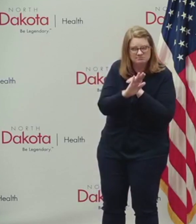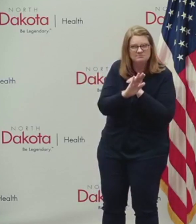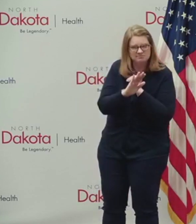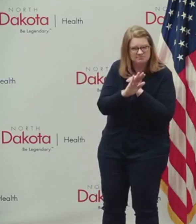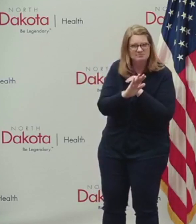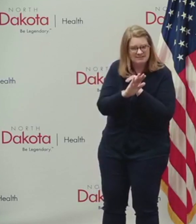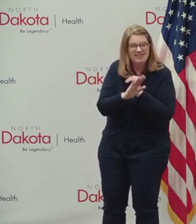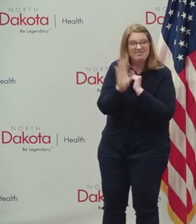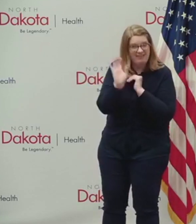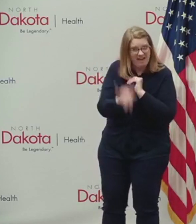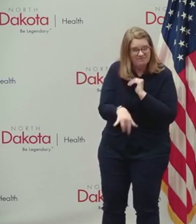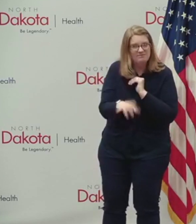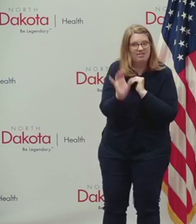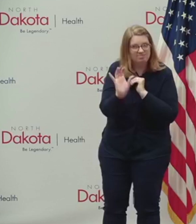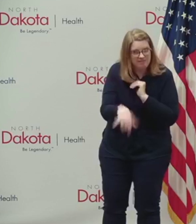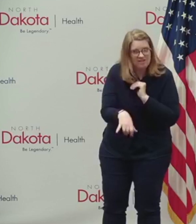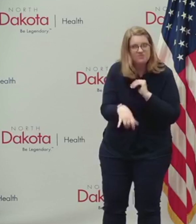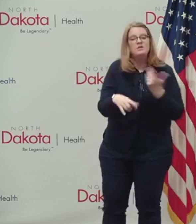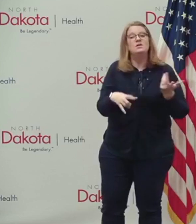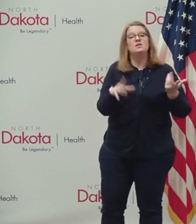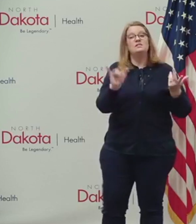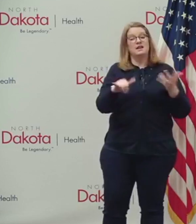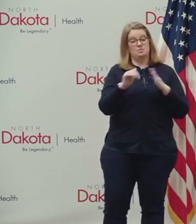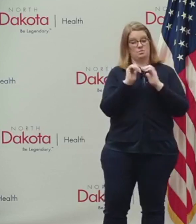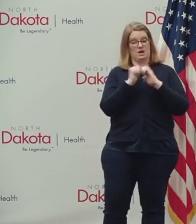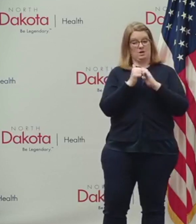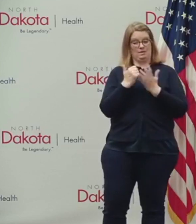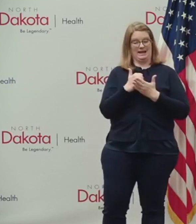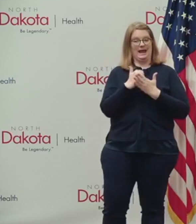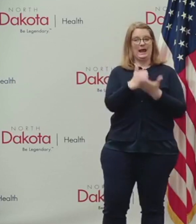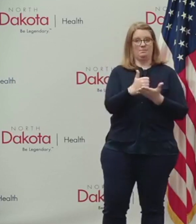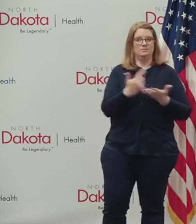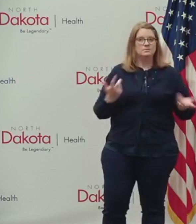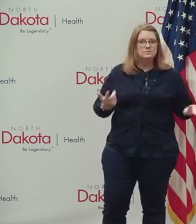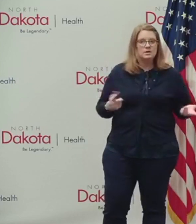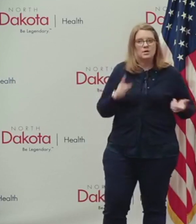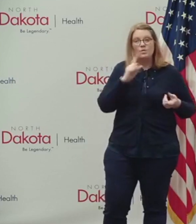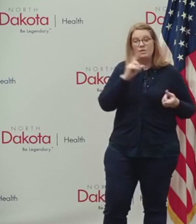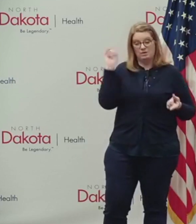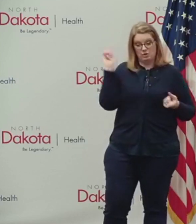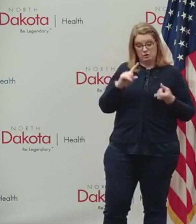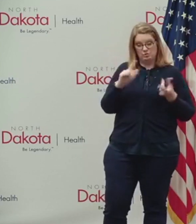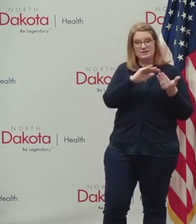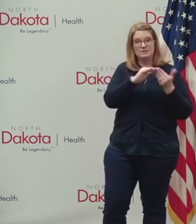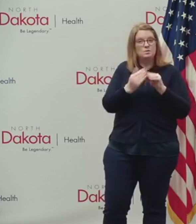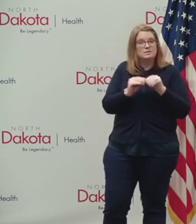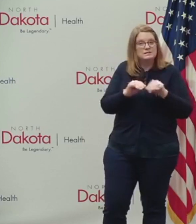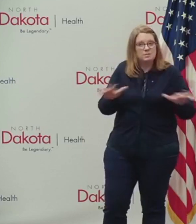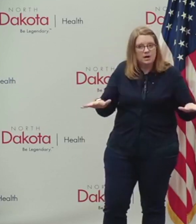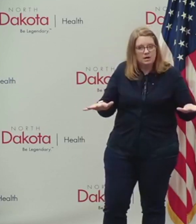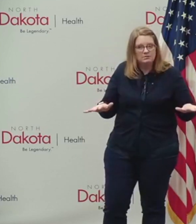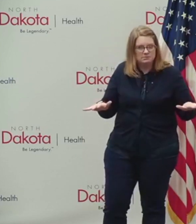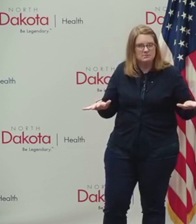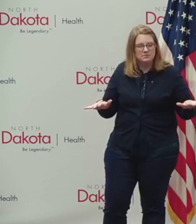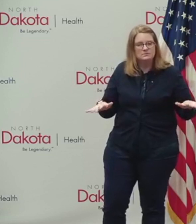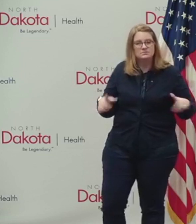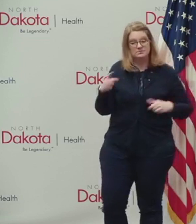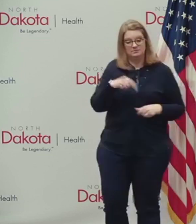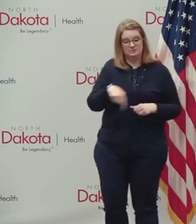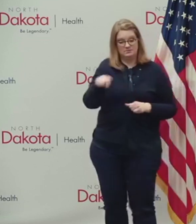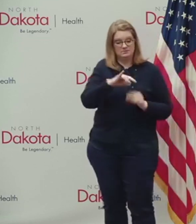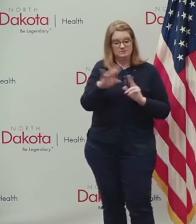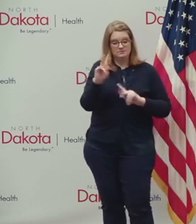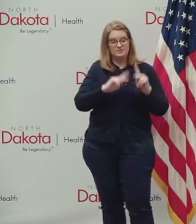continue to help them out by making sure we reduce community spread, because that takes a load off of those people who